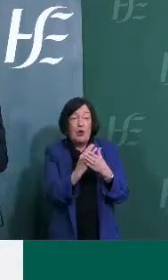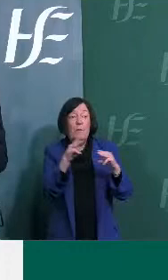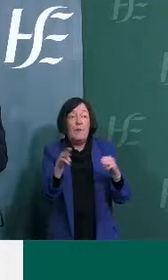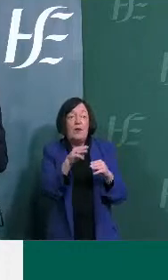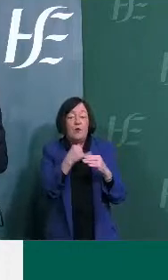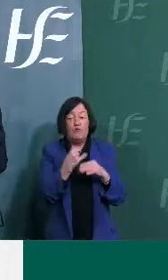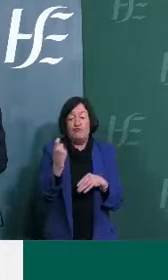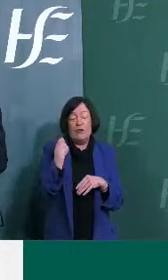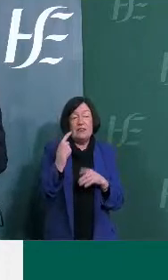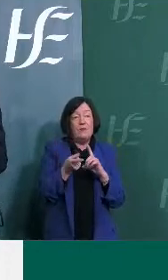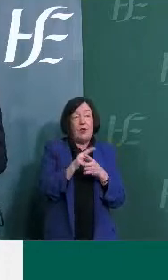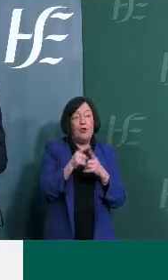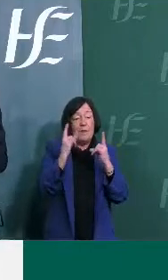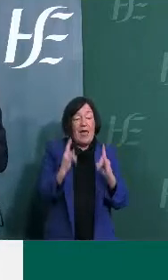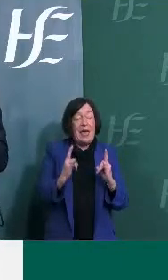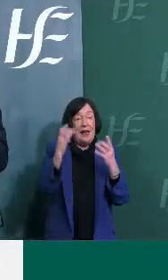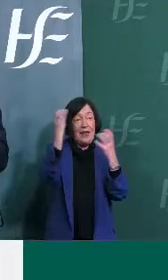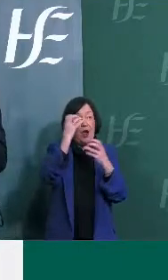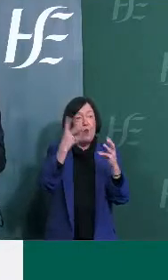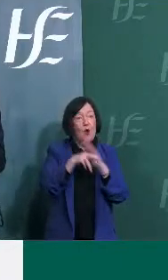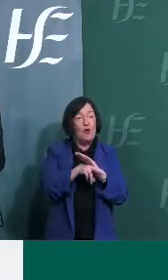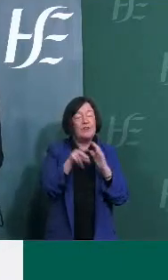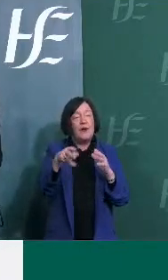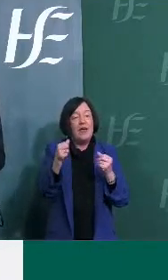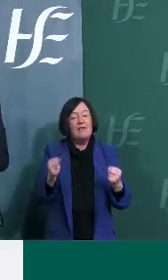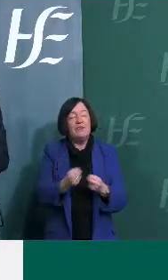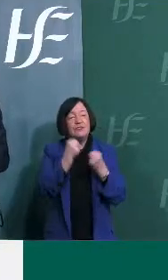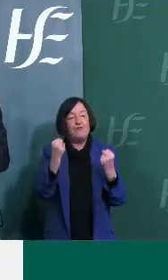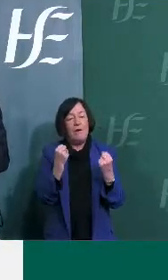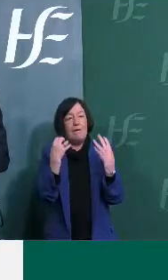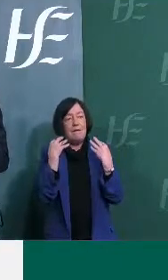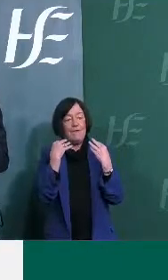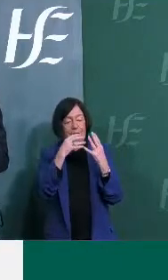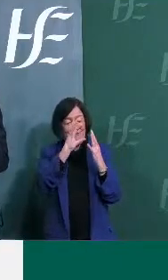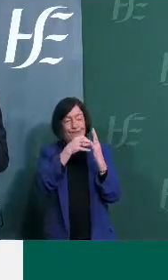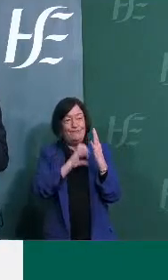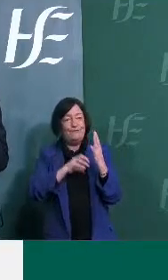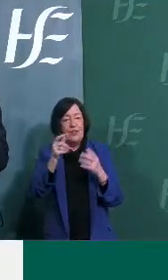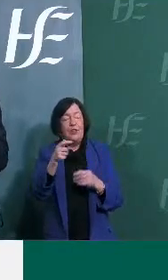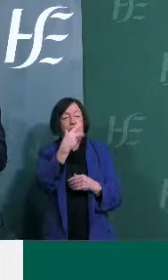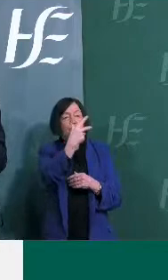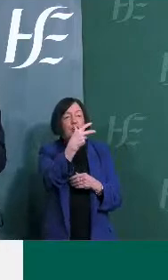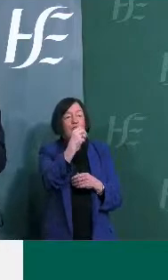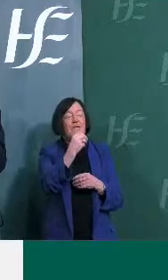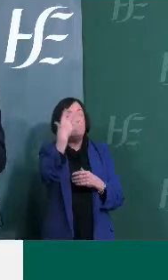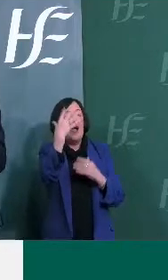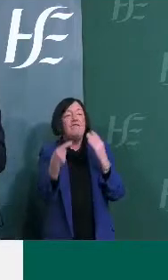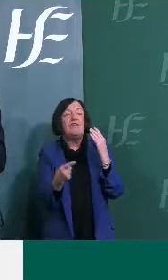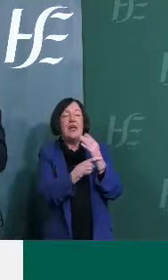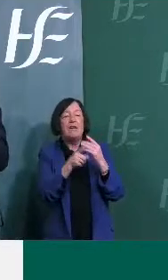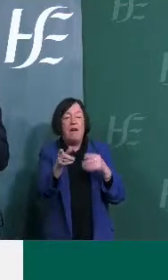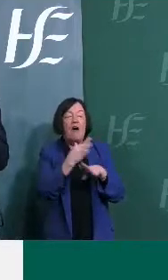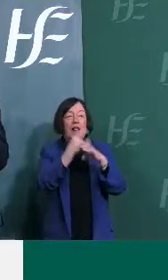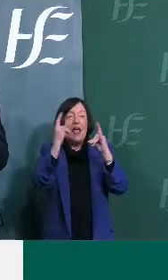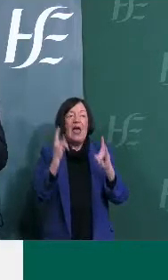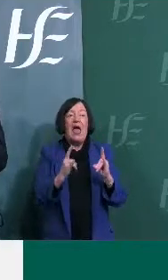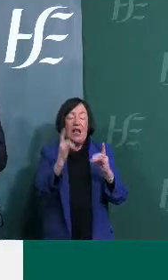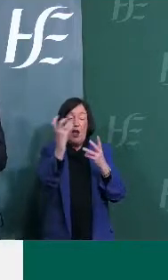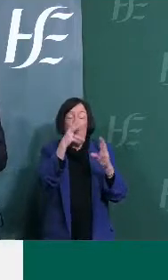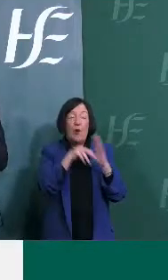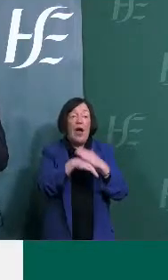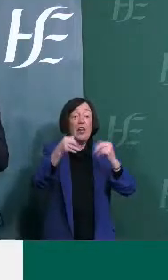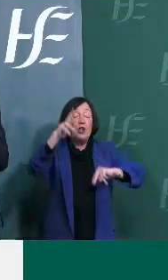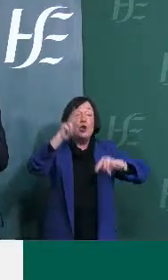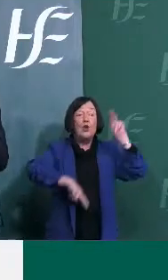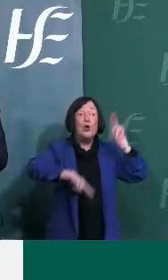who have recently become healthcare workers. So we have a strong database, that 305,000 of all those frontline workers. Any new